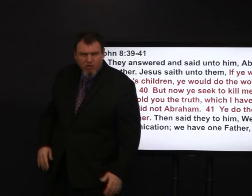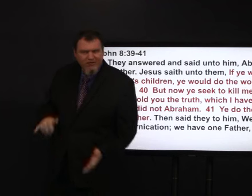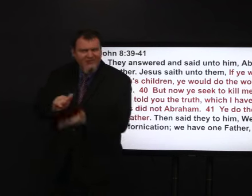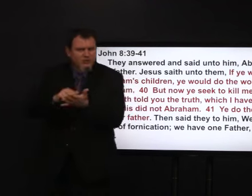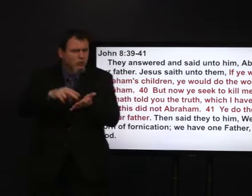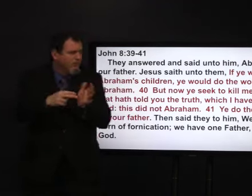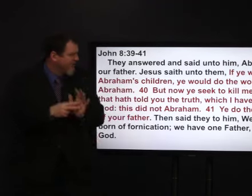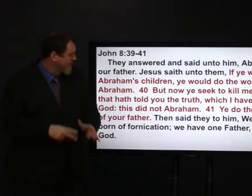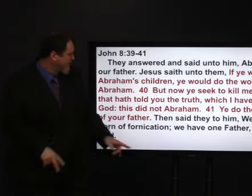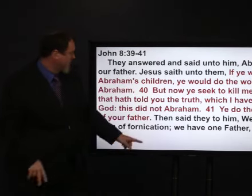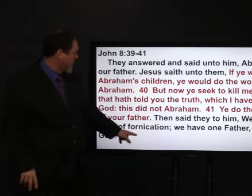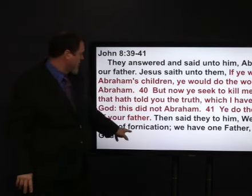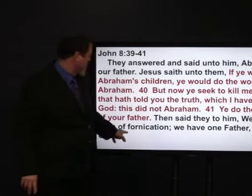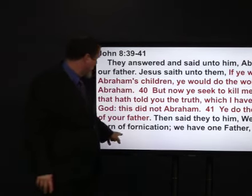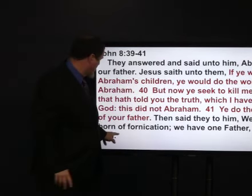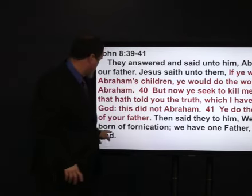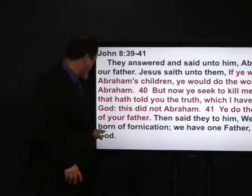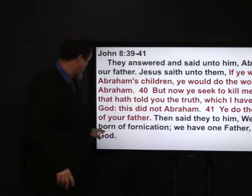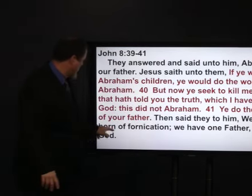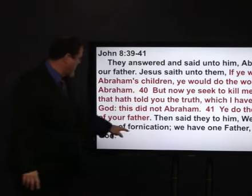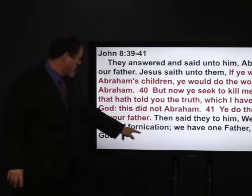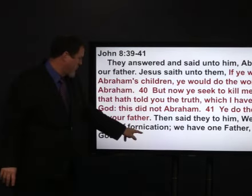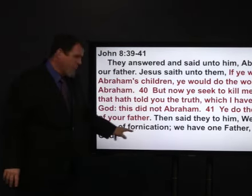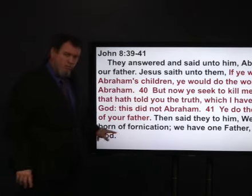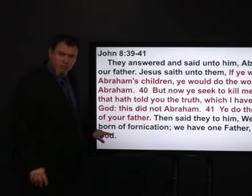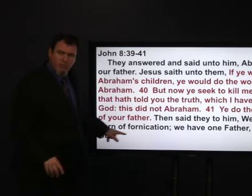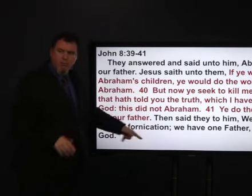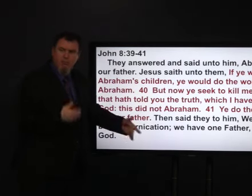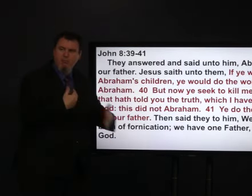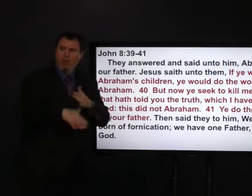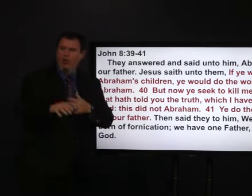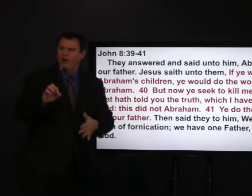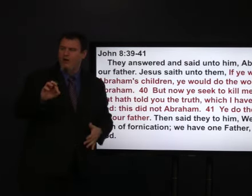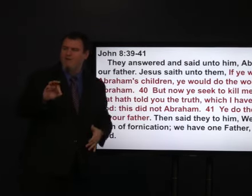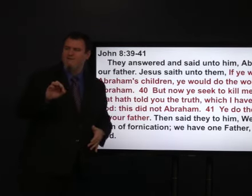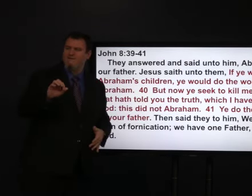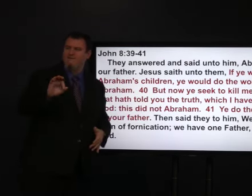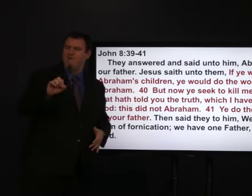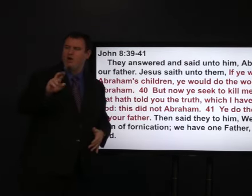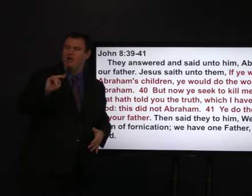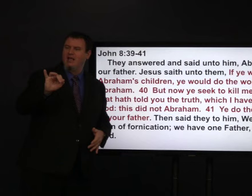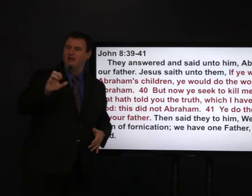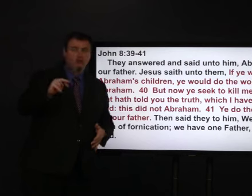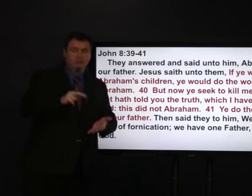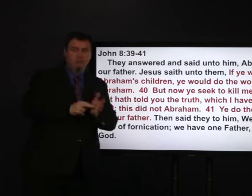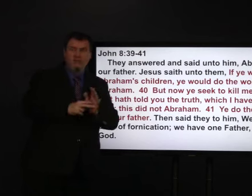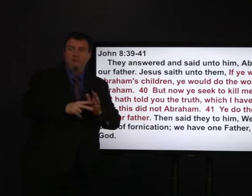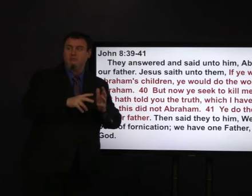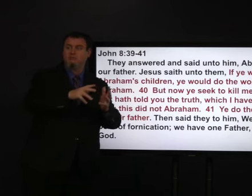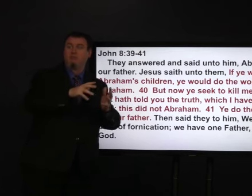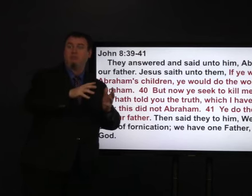we're not of mixed blood. That's what this means, to be born of fornication. That